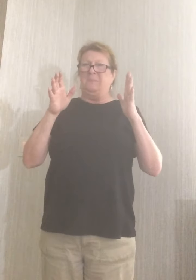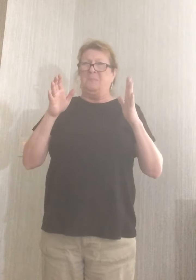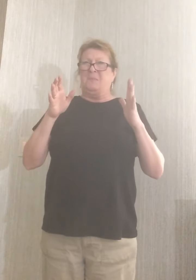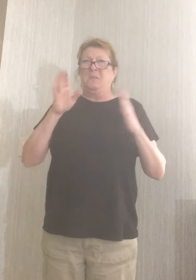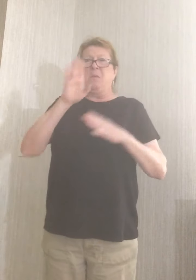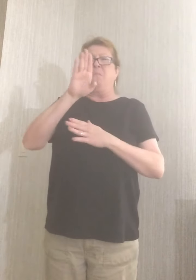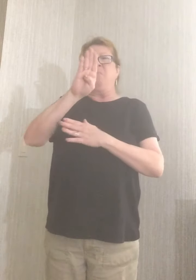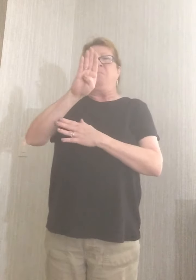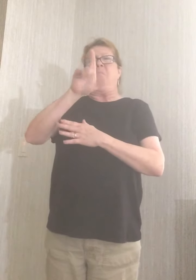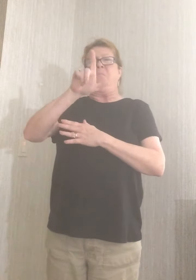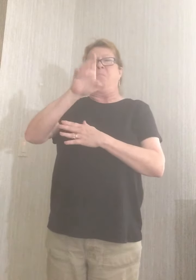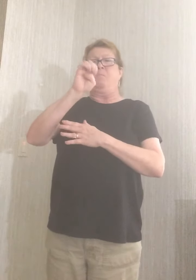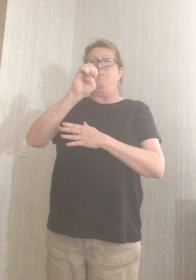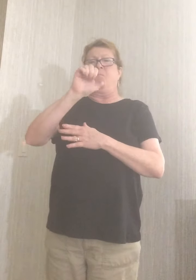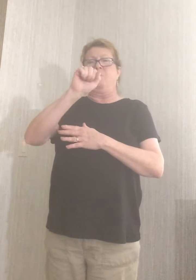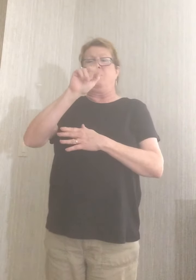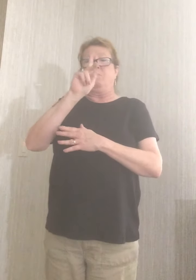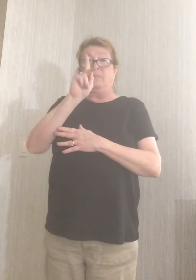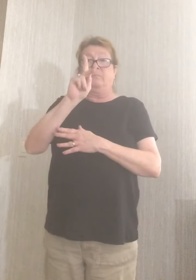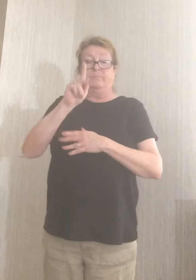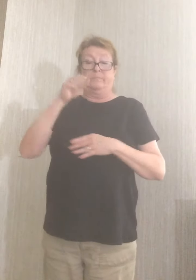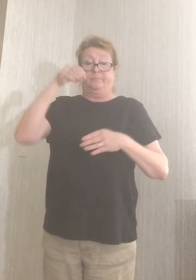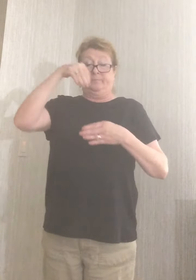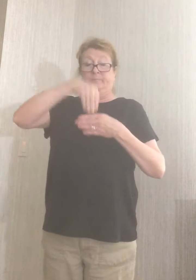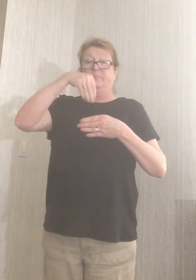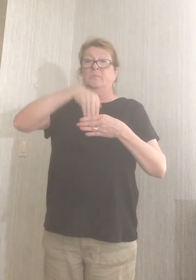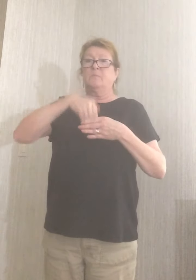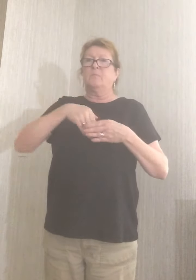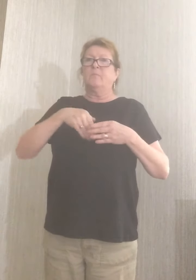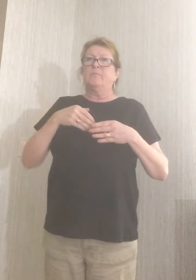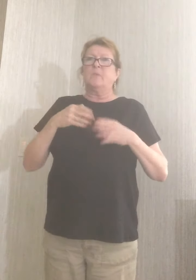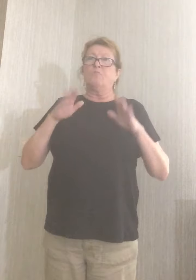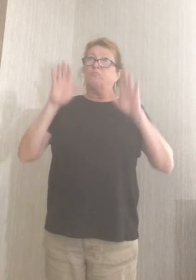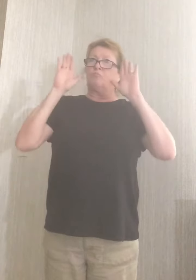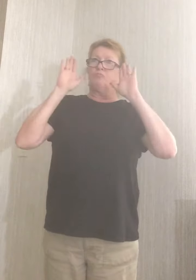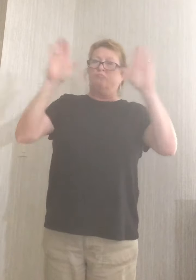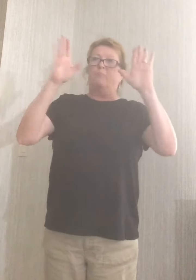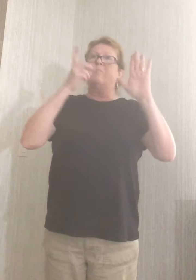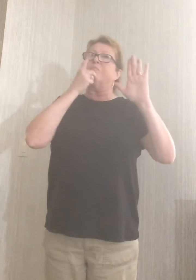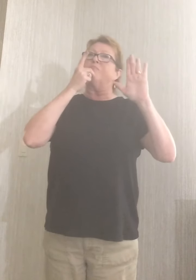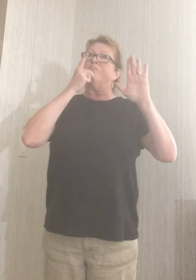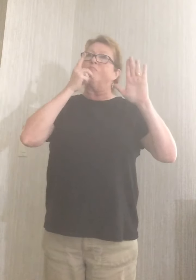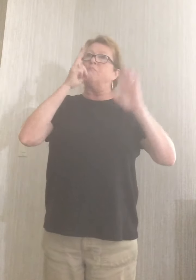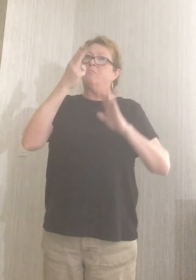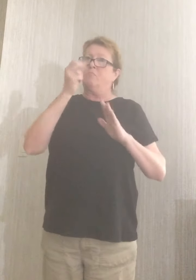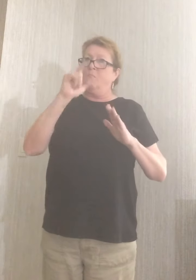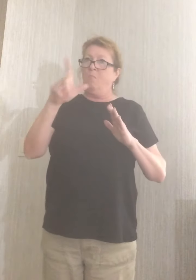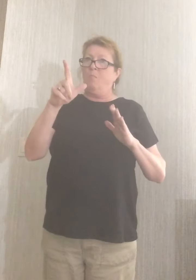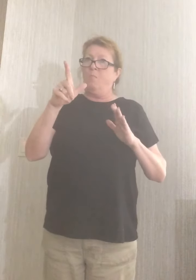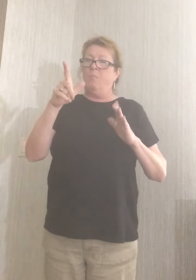In the great dining hall, you might imagine what a party looked like.